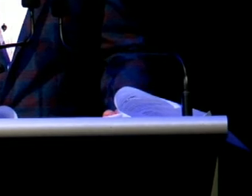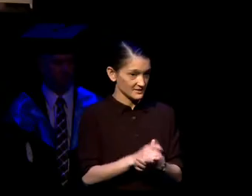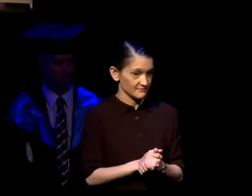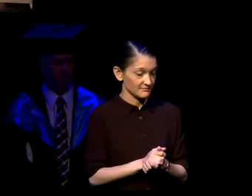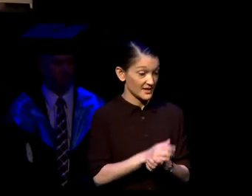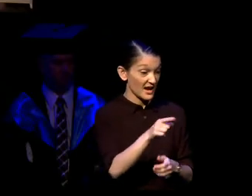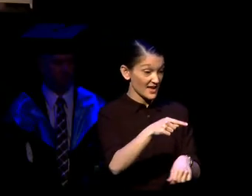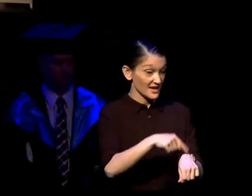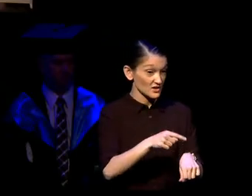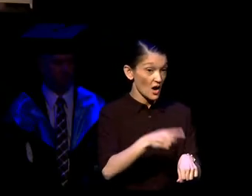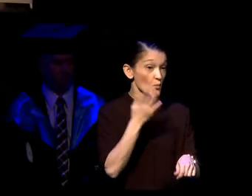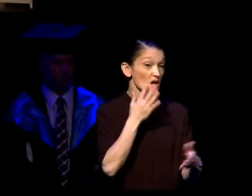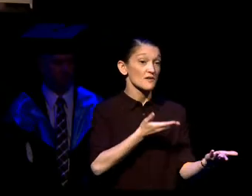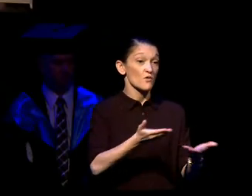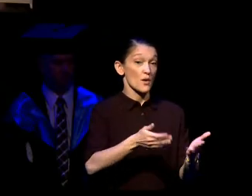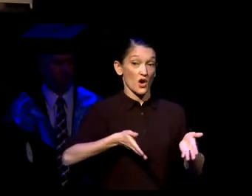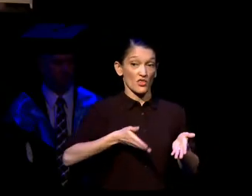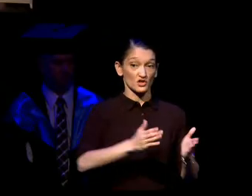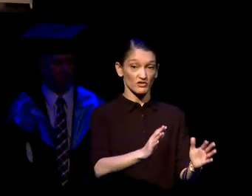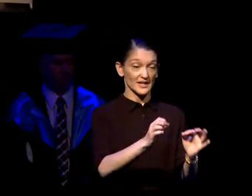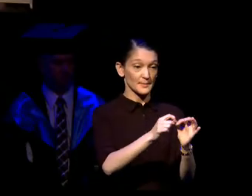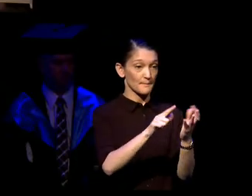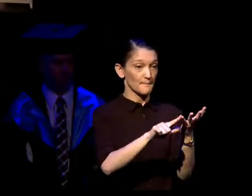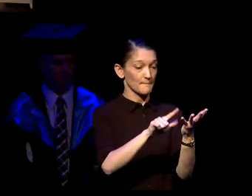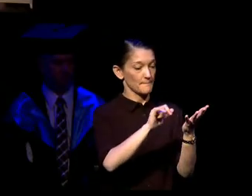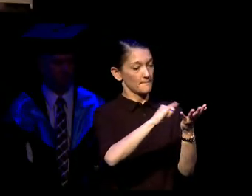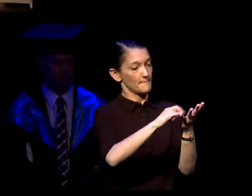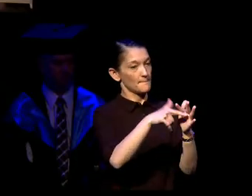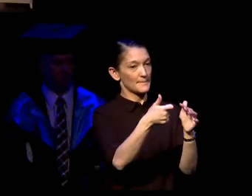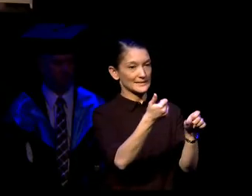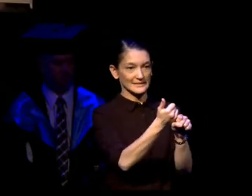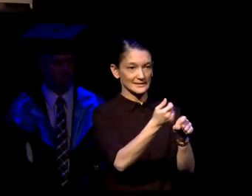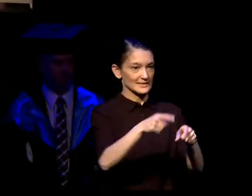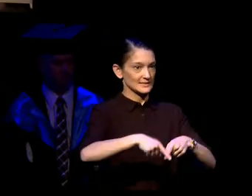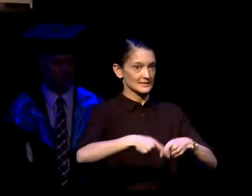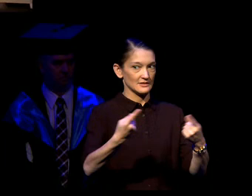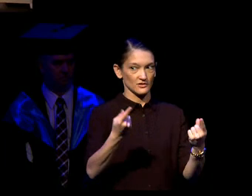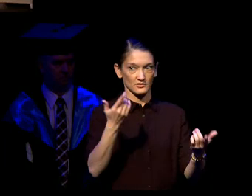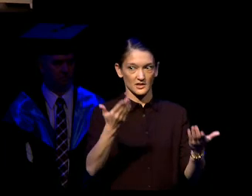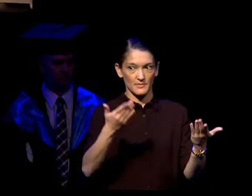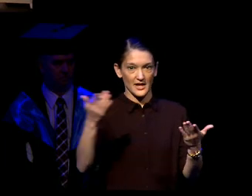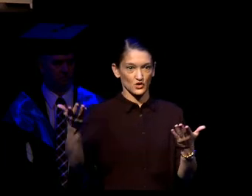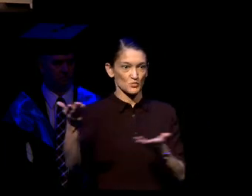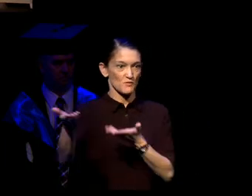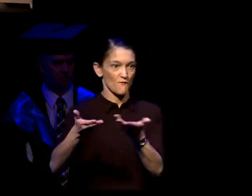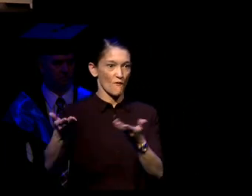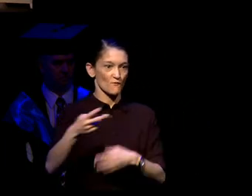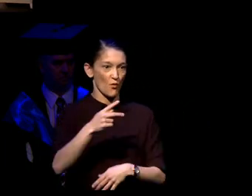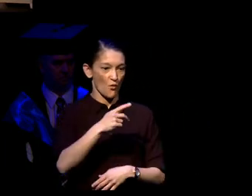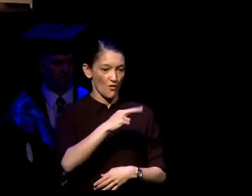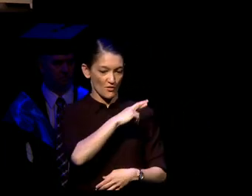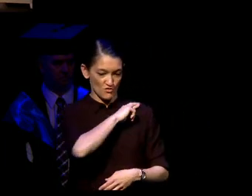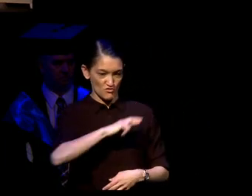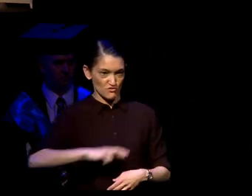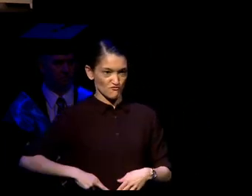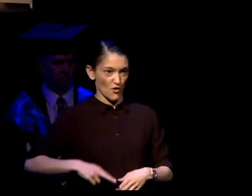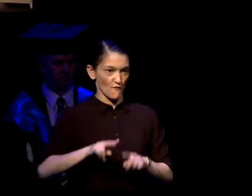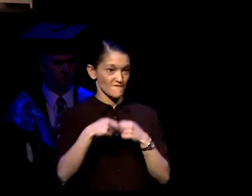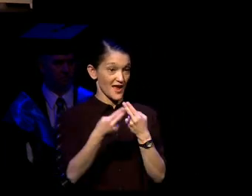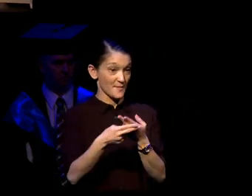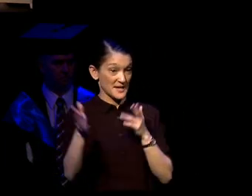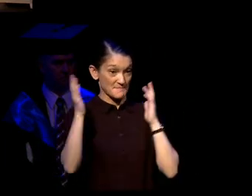the end is a very different type of performance to flying to perform for the royal family in Malaysia. You have to adjust and learn and